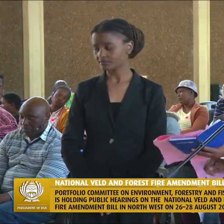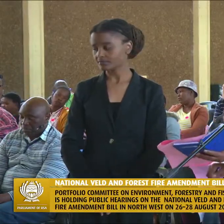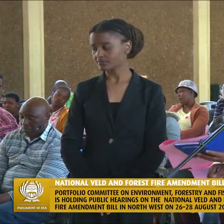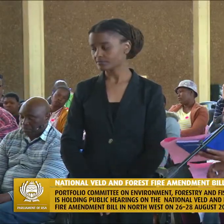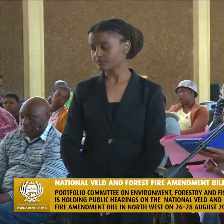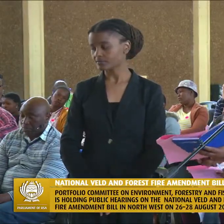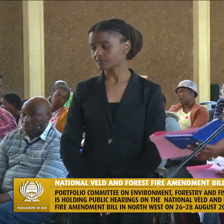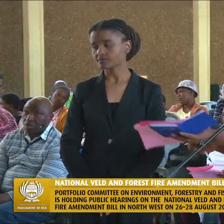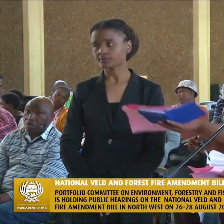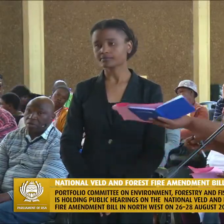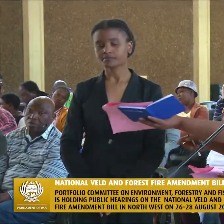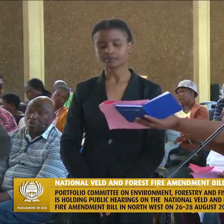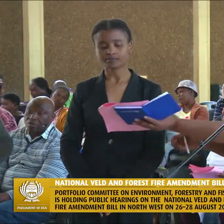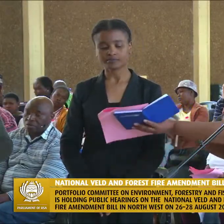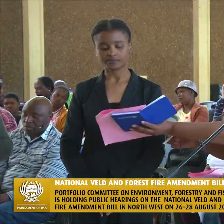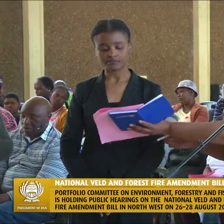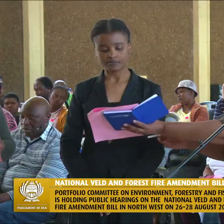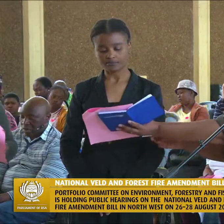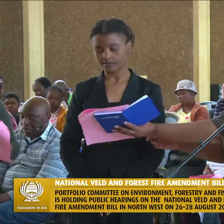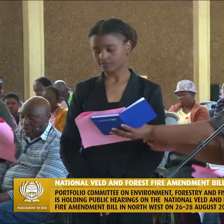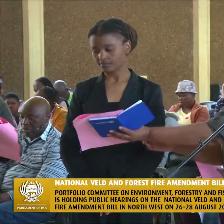oh that 9.7